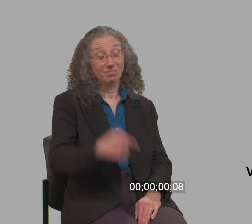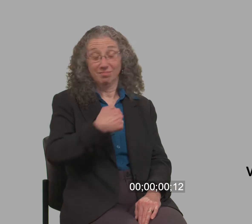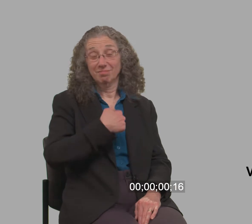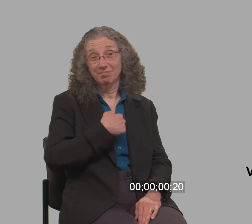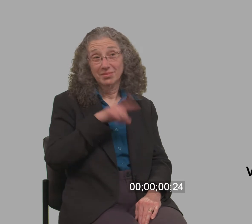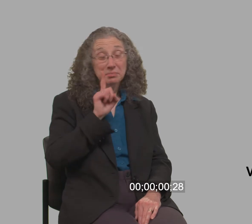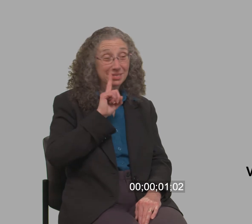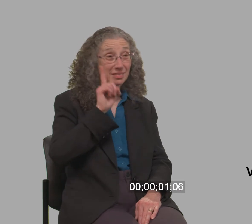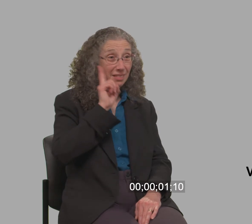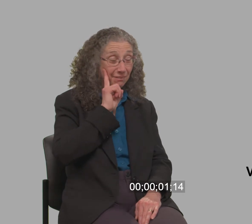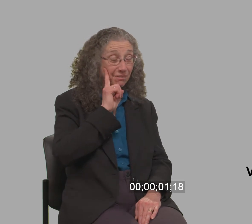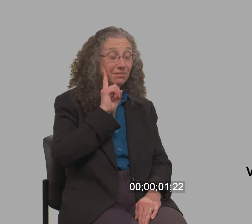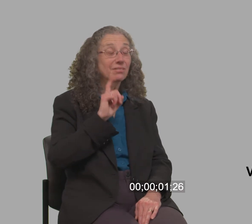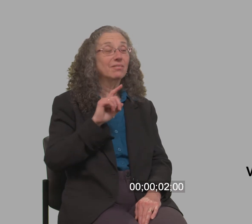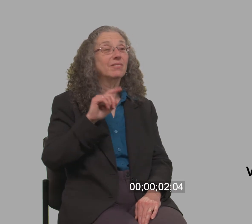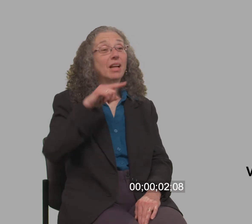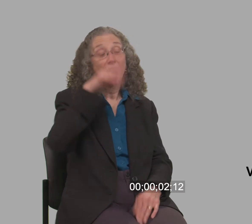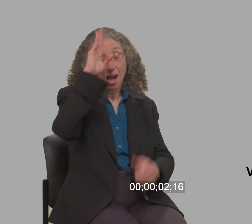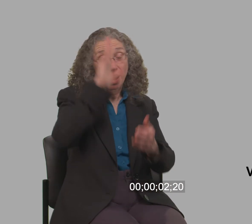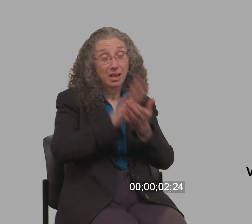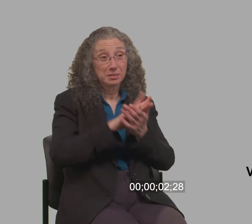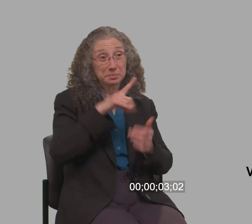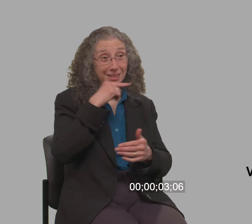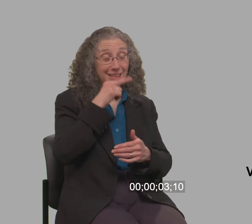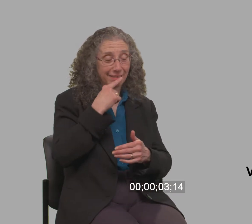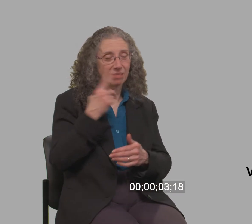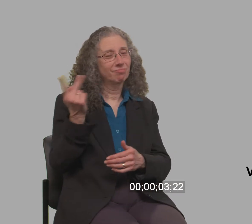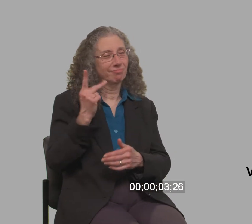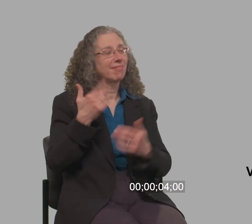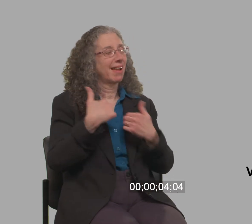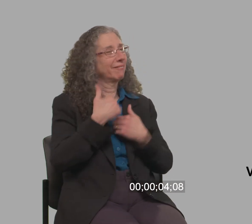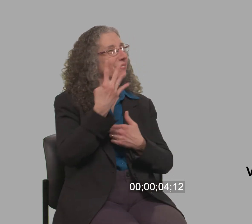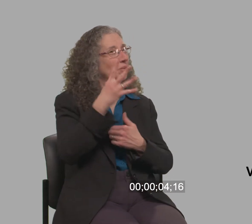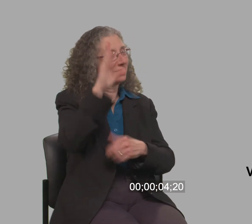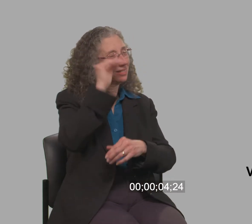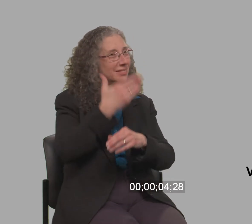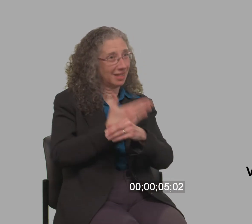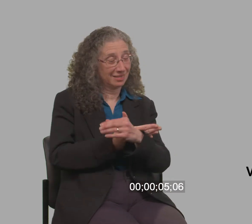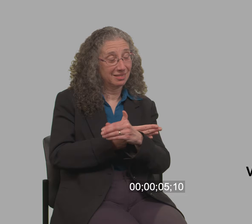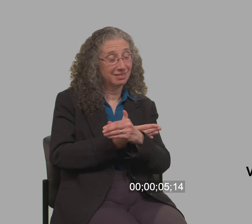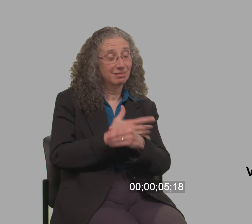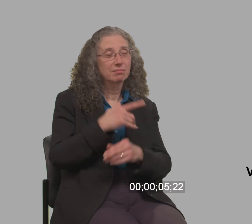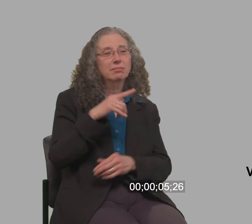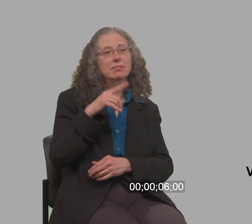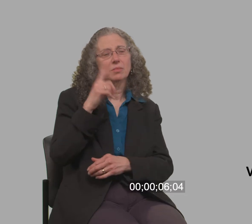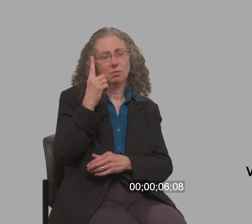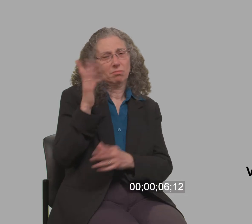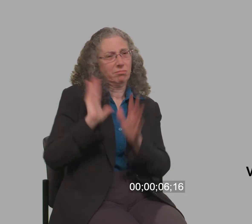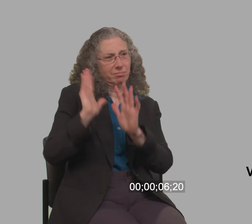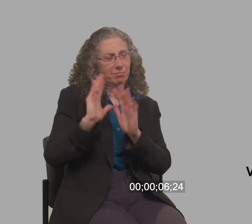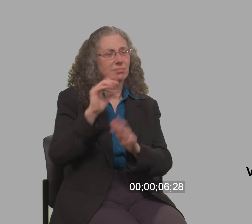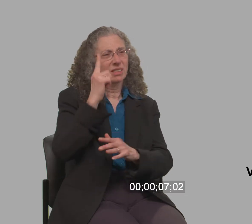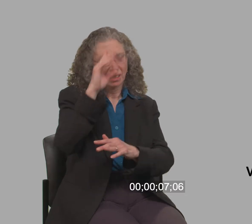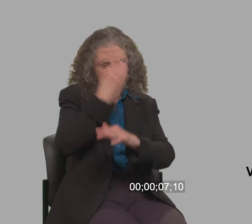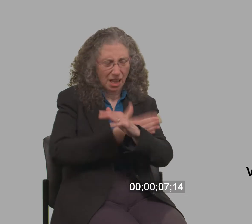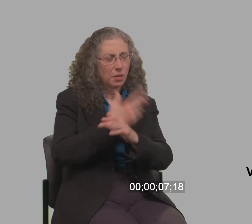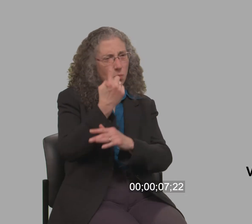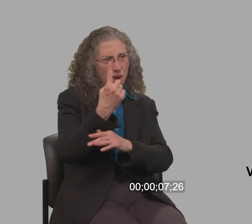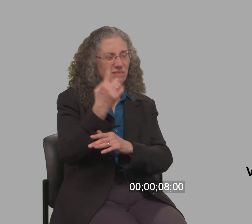Go ahead and share your experience. I'm deaf, my husband is hearing, and we have 4 sons together. There was